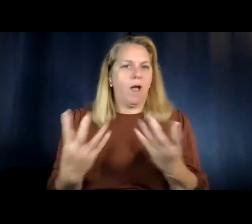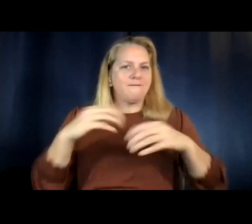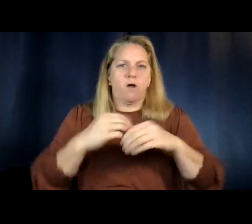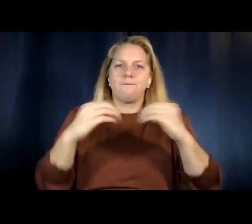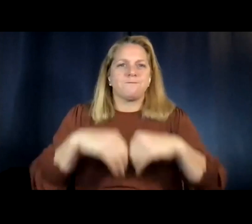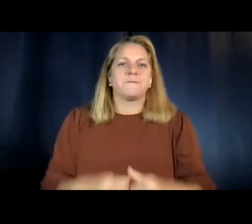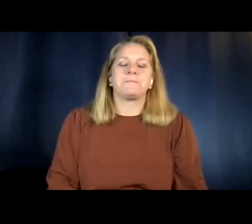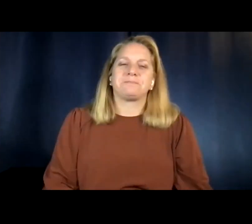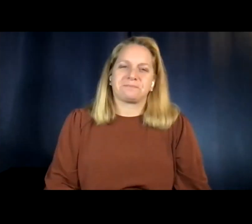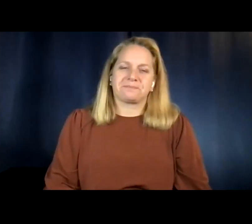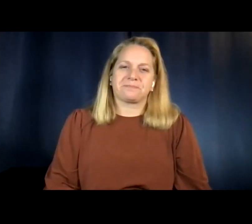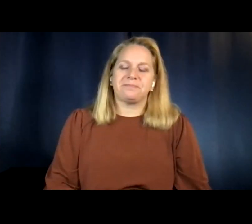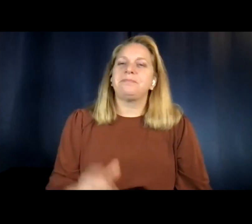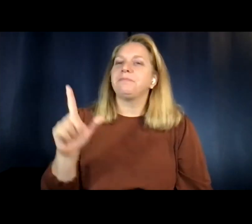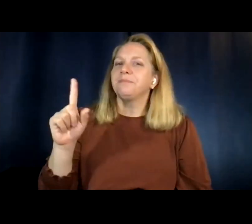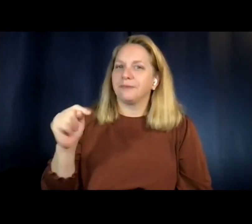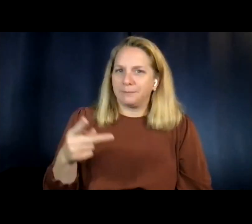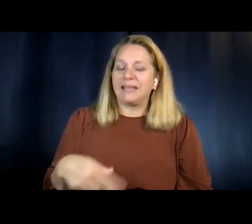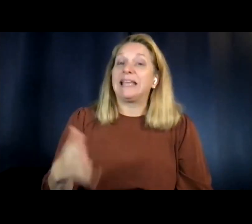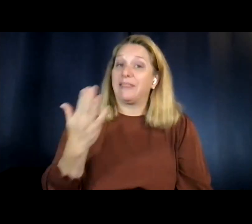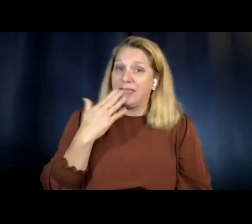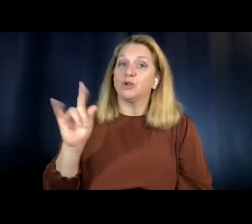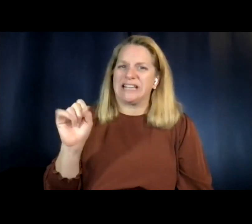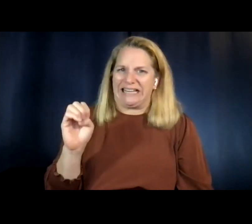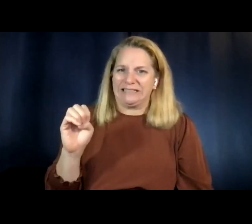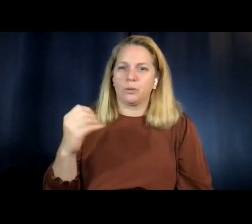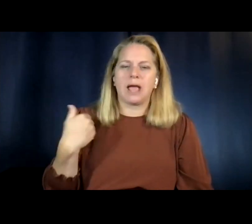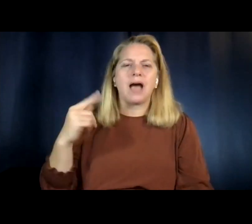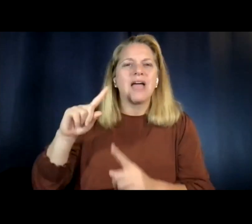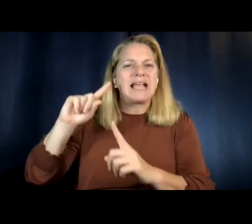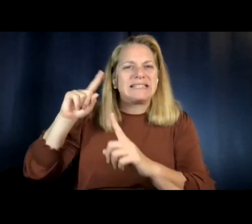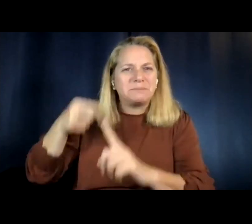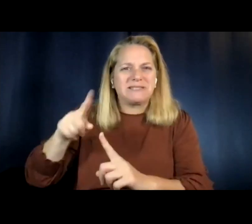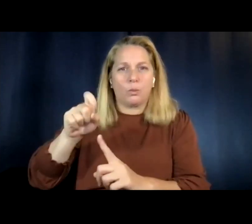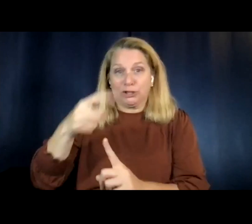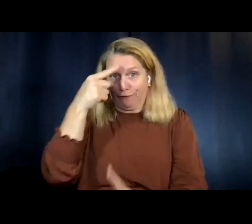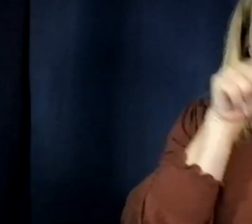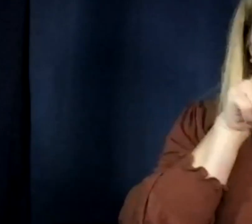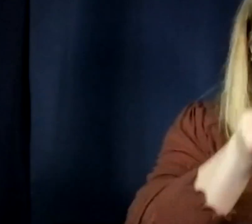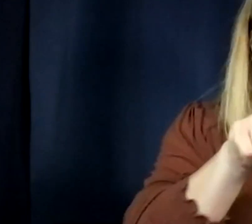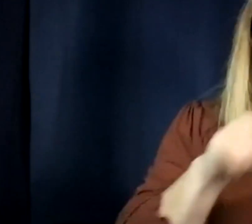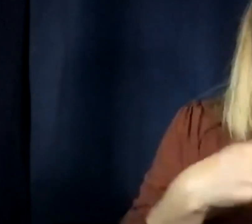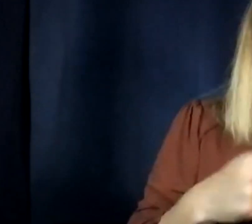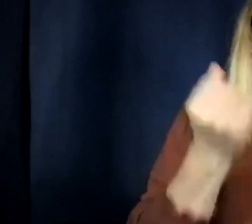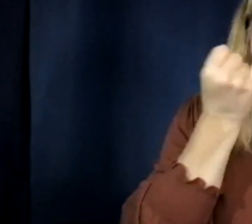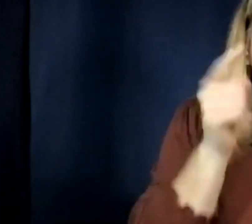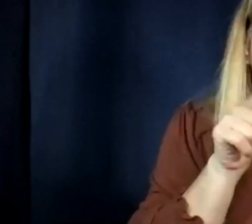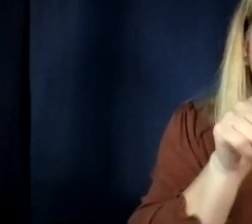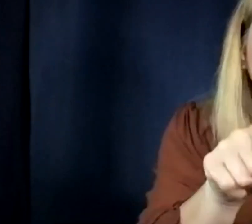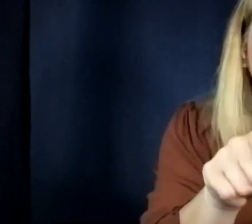Thank you, Denise. There's a specific question kind of for you about whether you